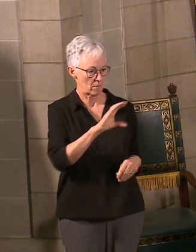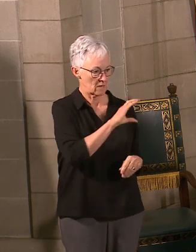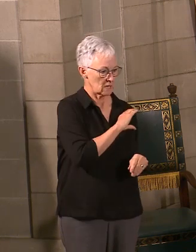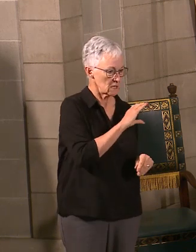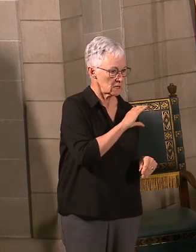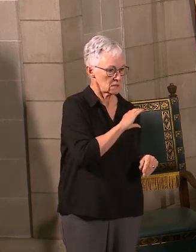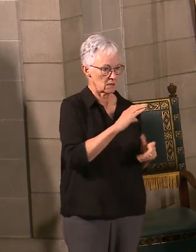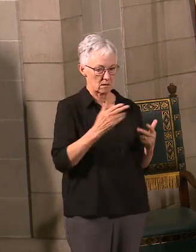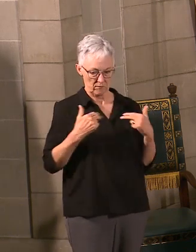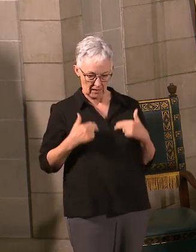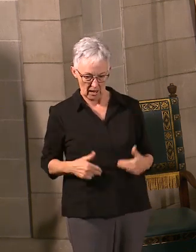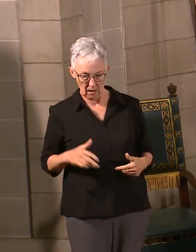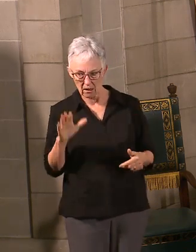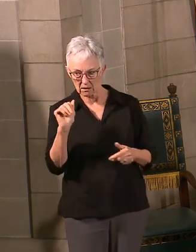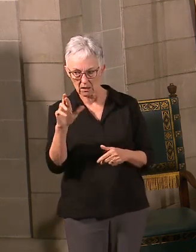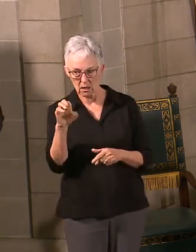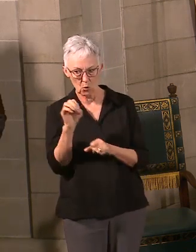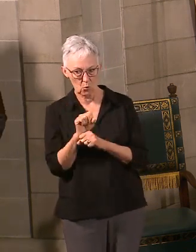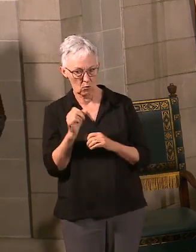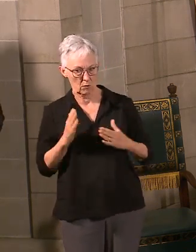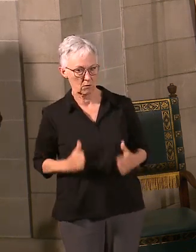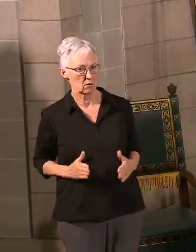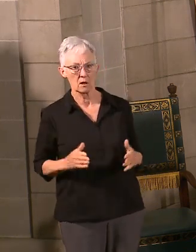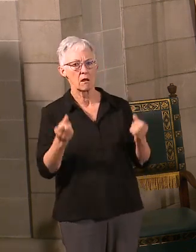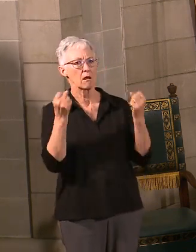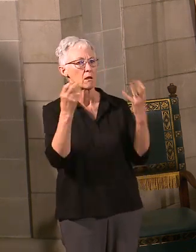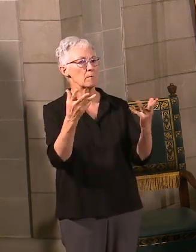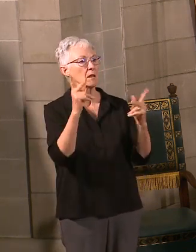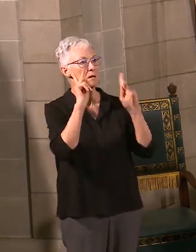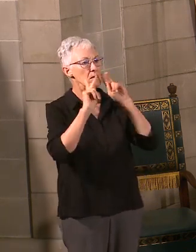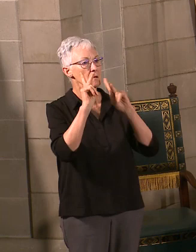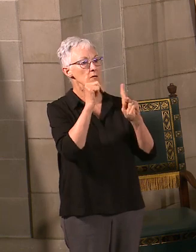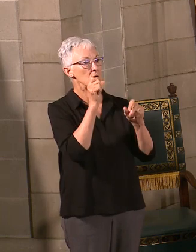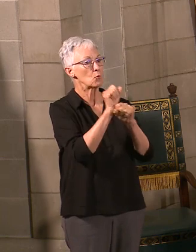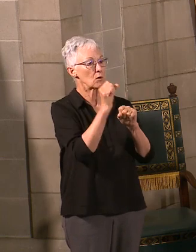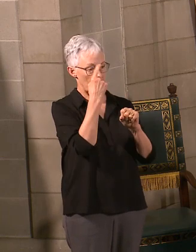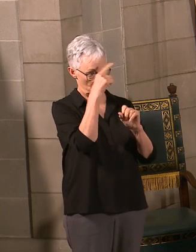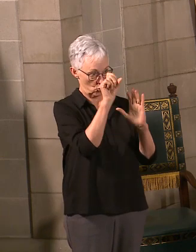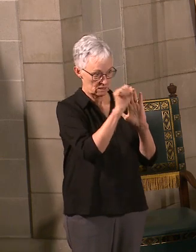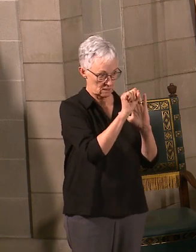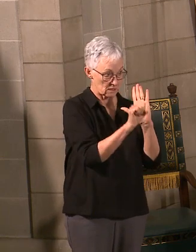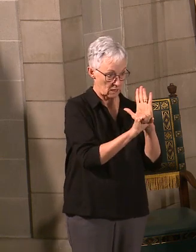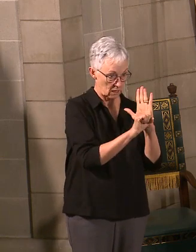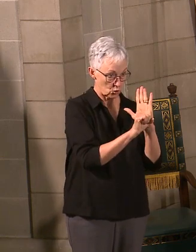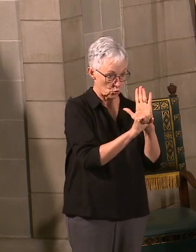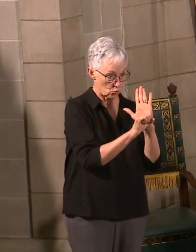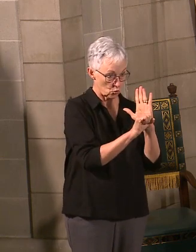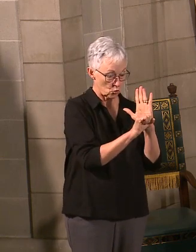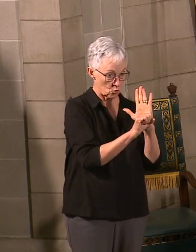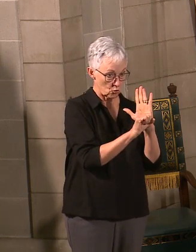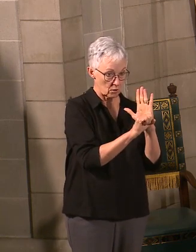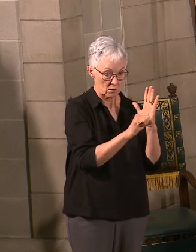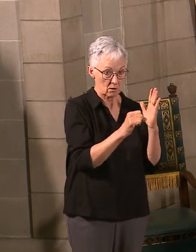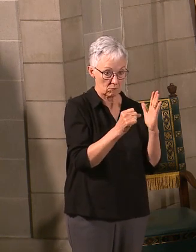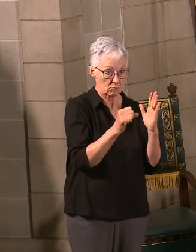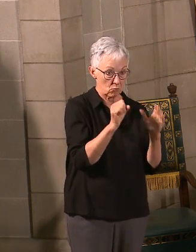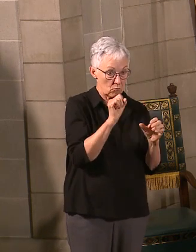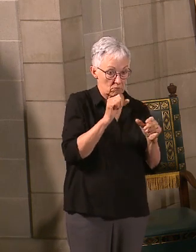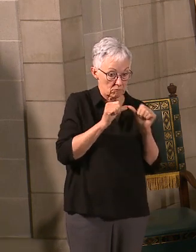our healthcare workers, we've got a lot of people who are working very, very hard in really unusual